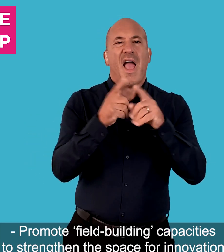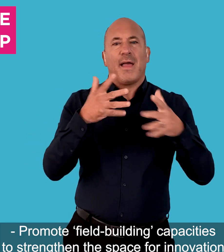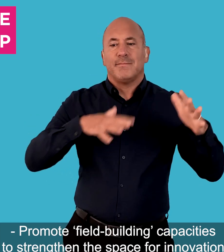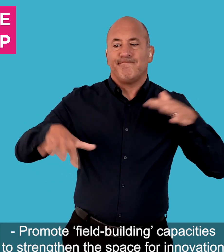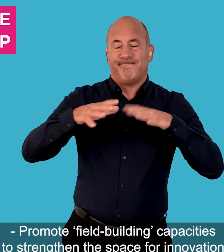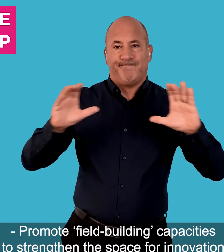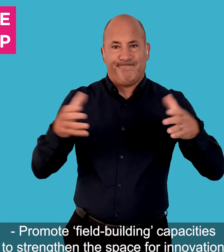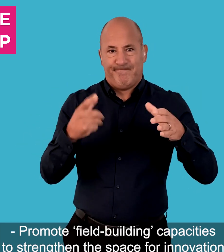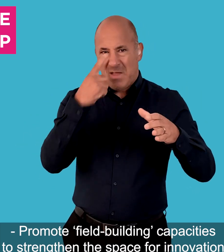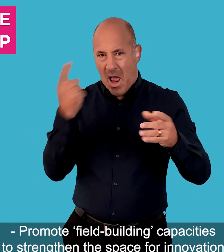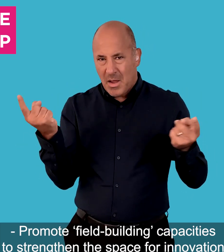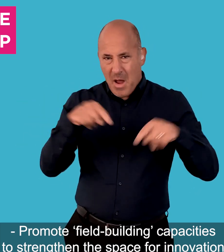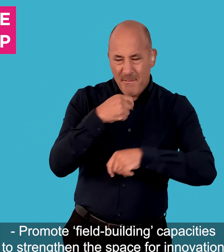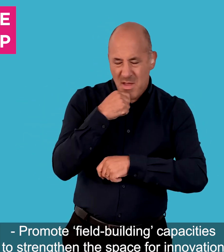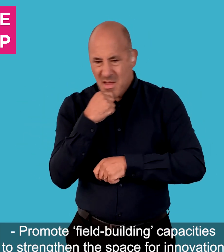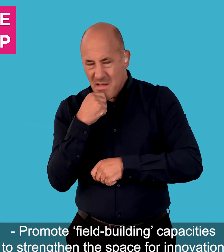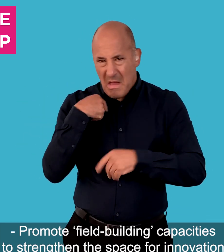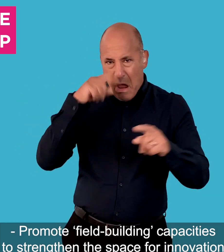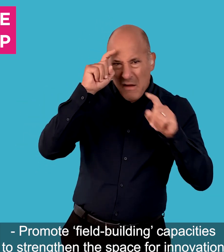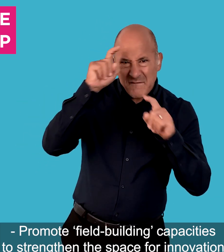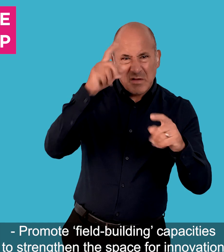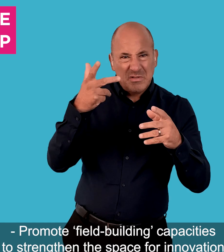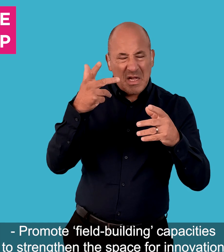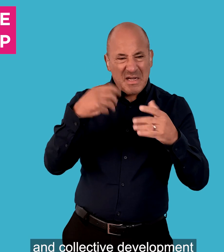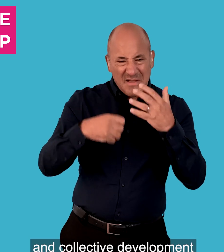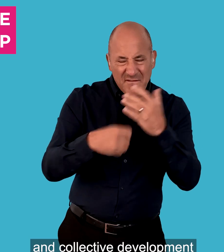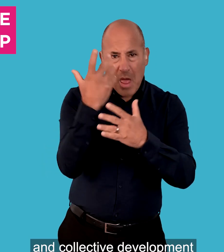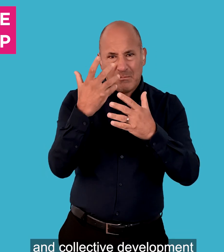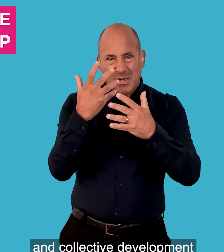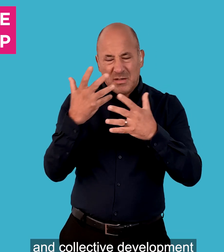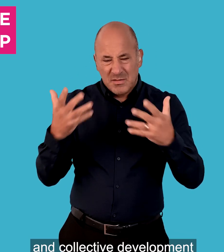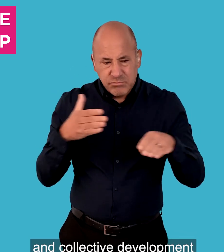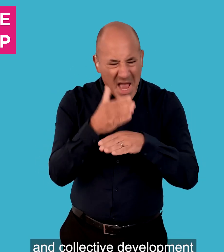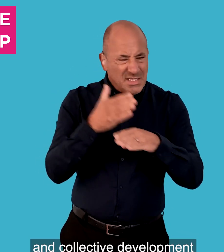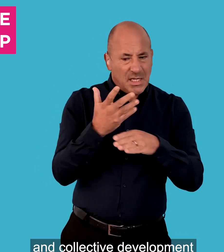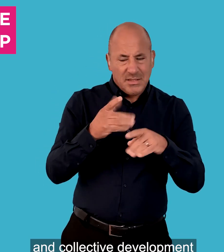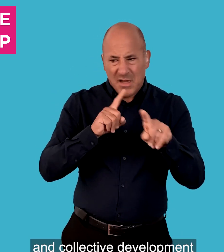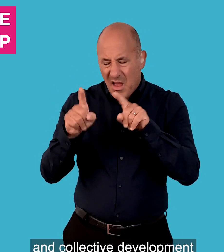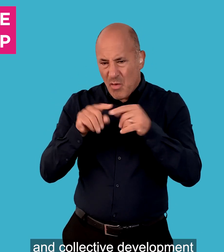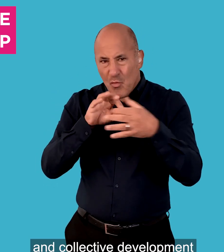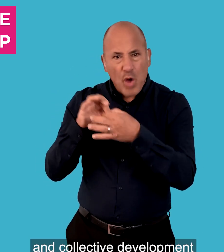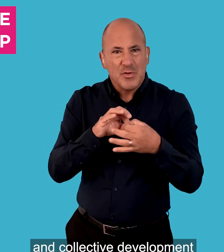Promote field-building capacities to strengthen the space for innovation and collective development.